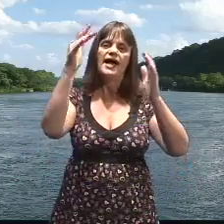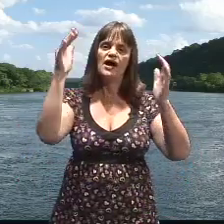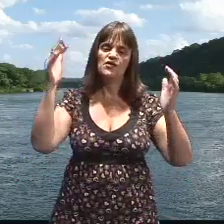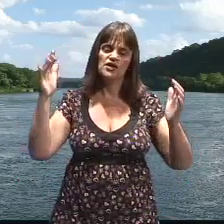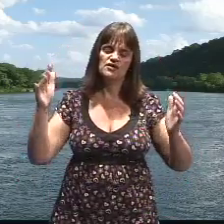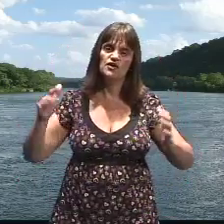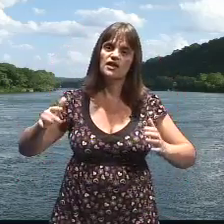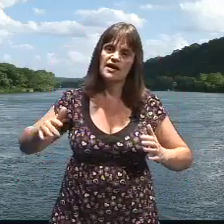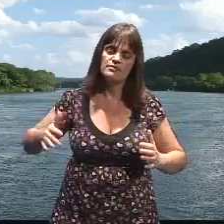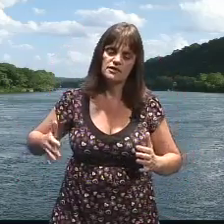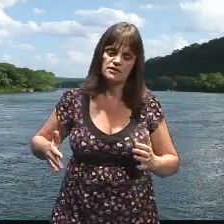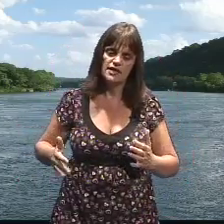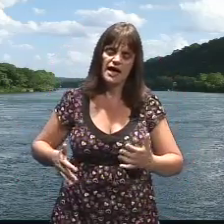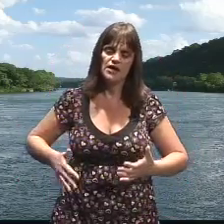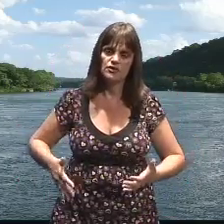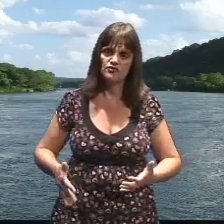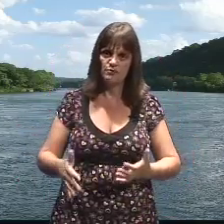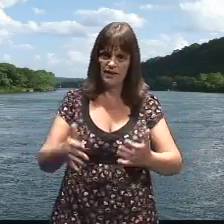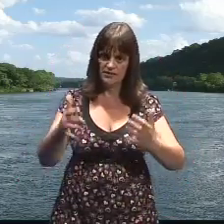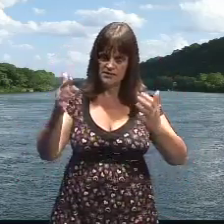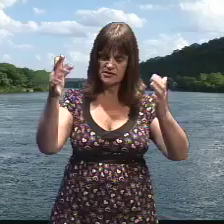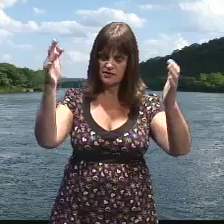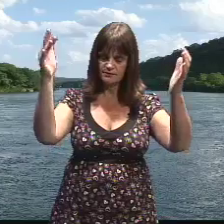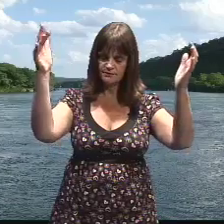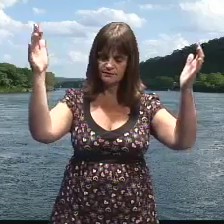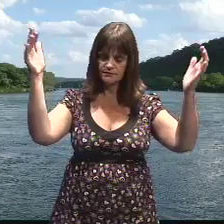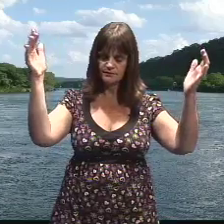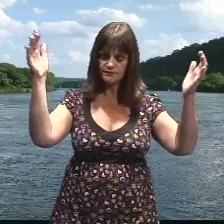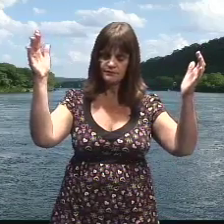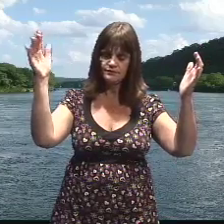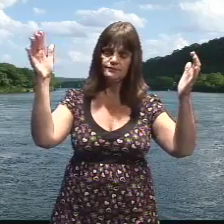out of alignment, out of balance.